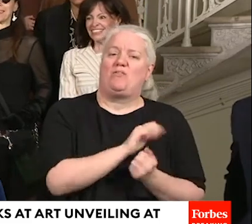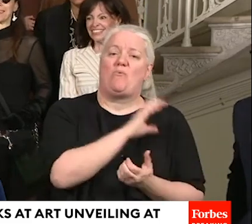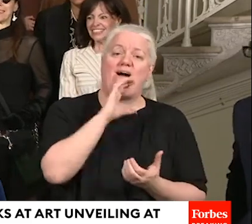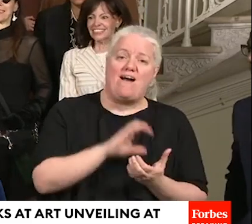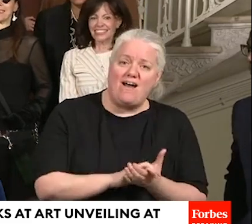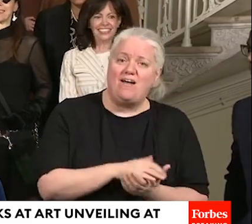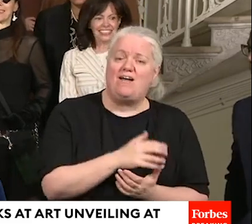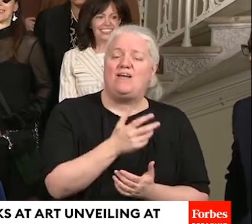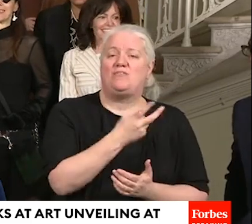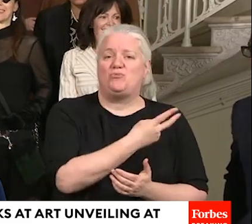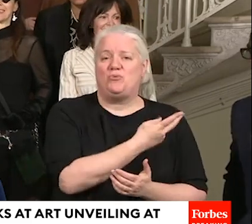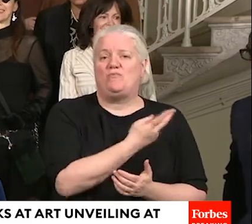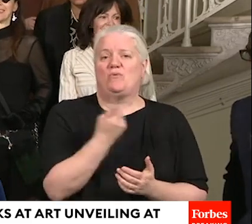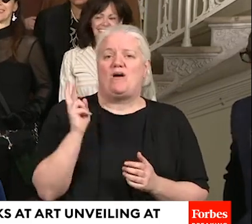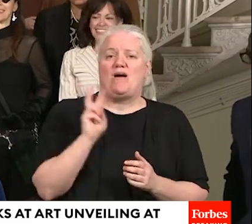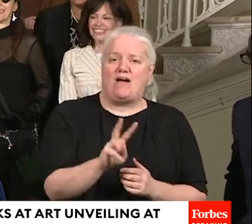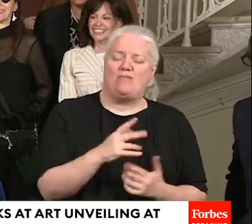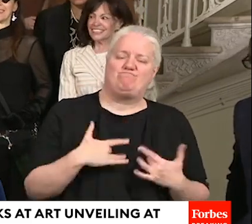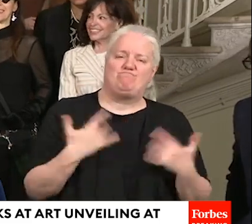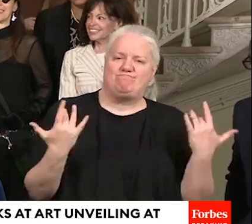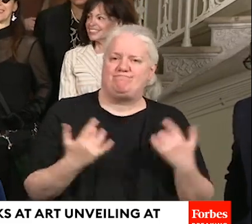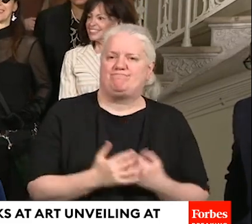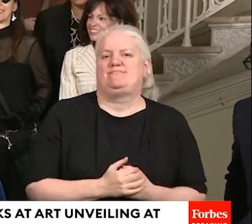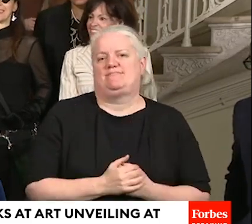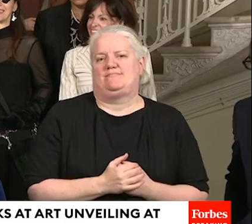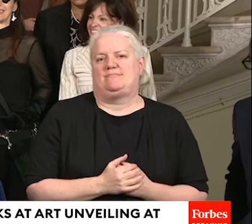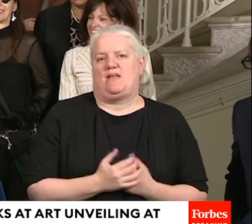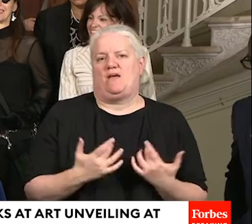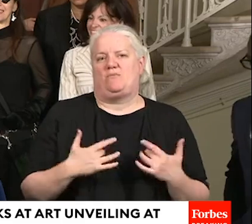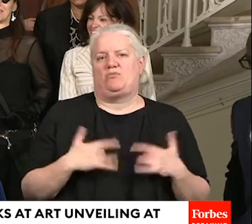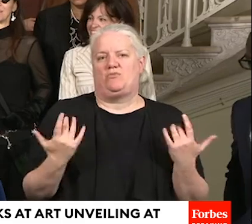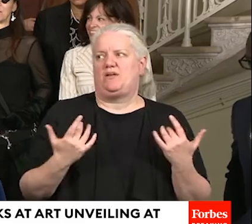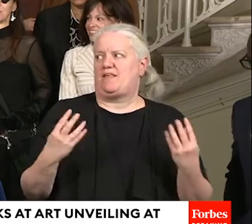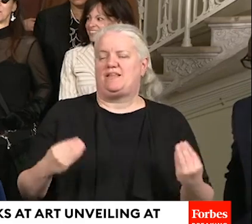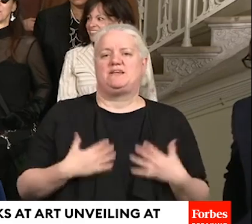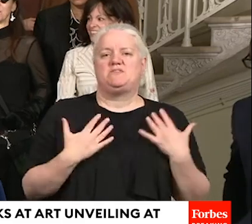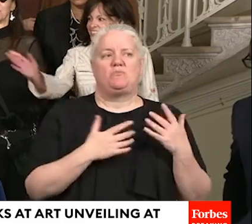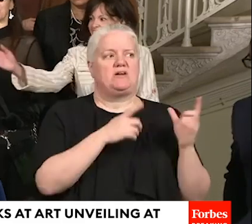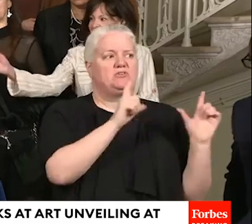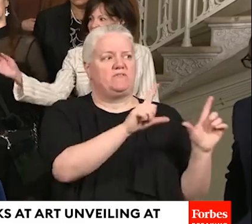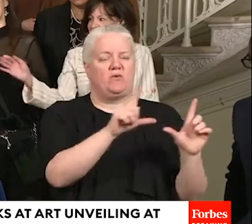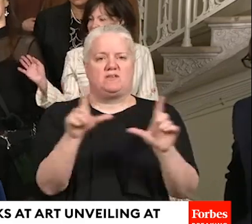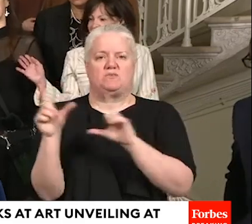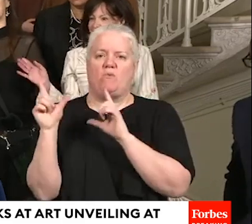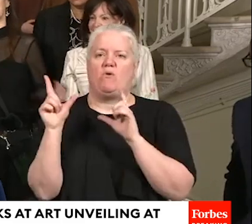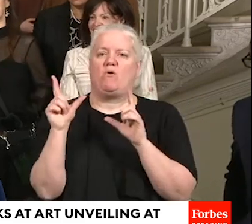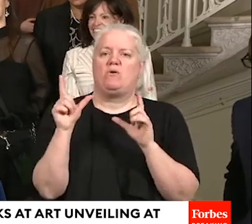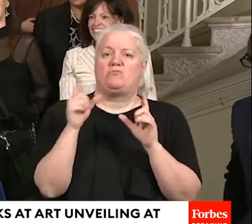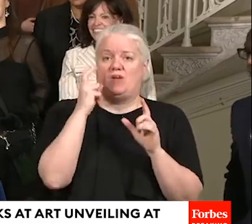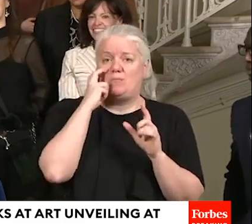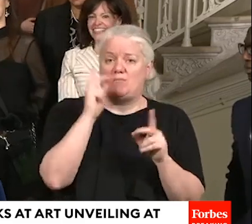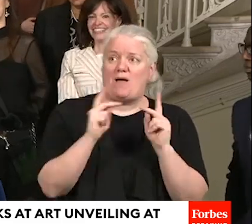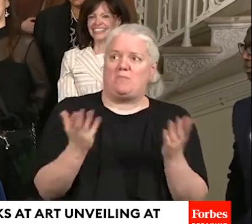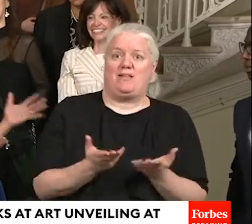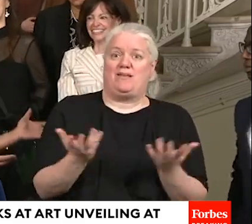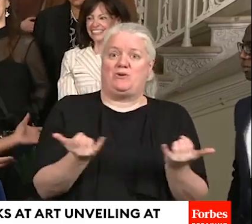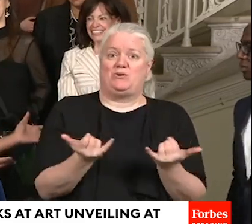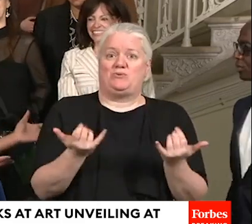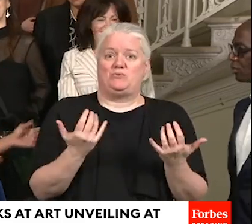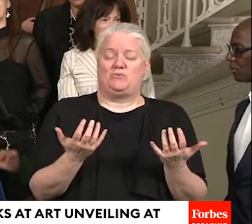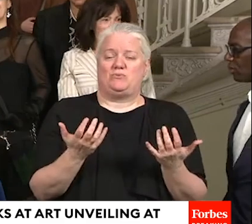are thrilled that the inspiration for many of these portraits and collaborators are here as well. So we welcome them, and